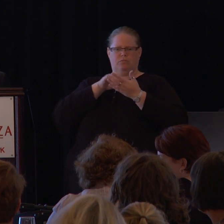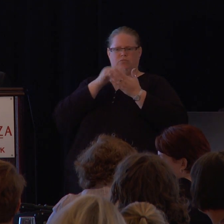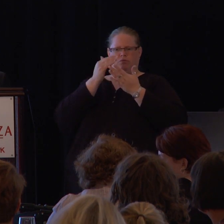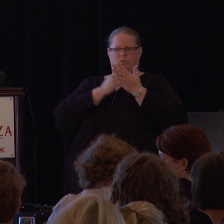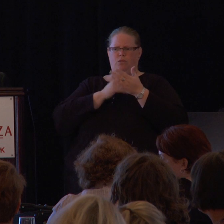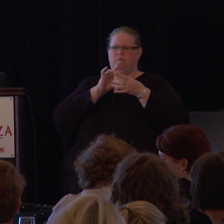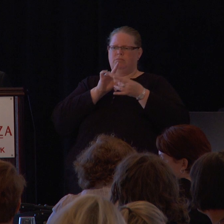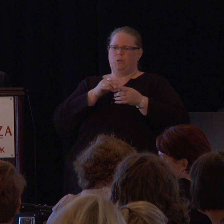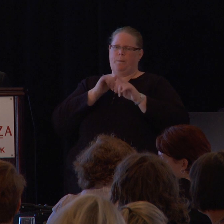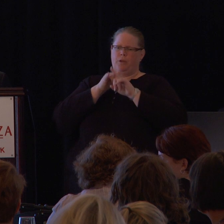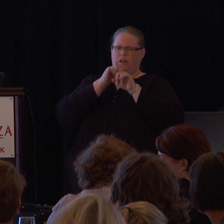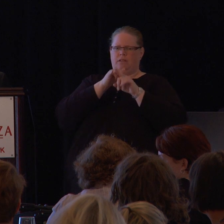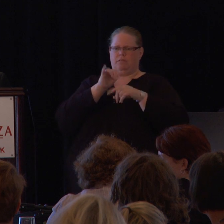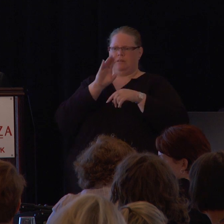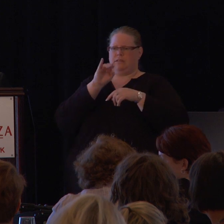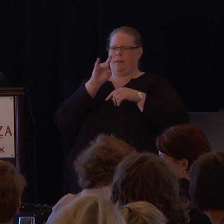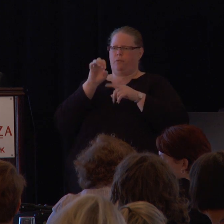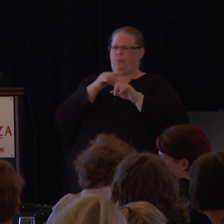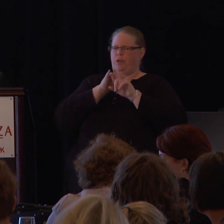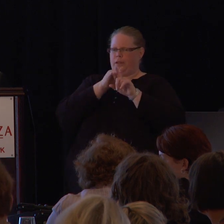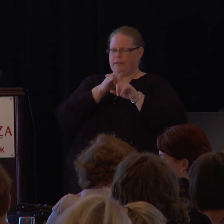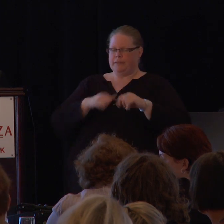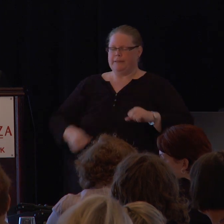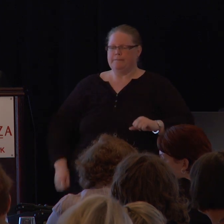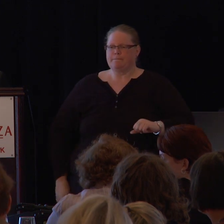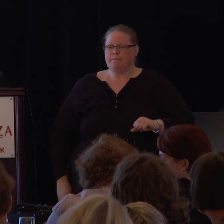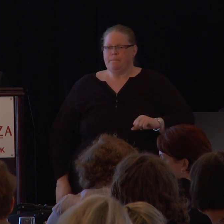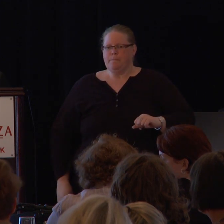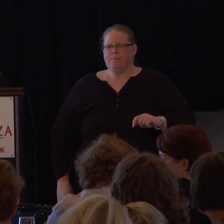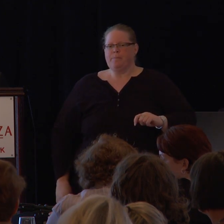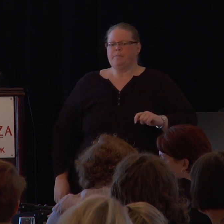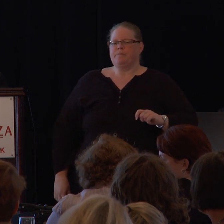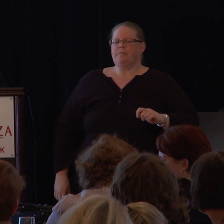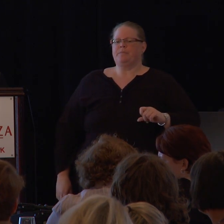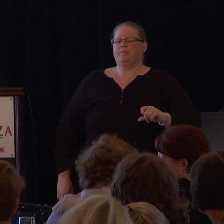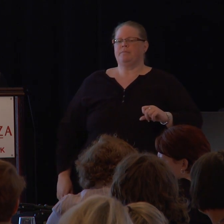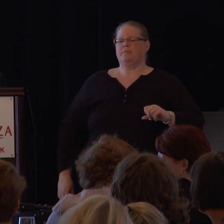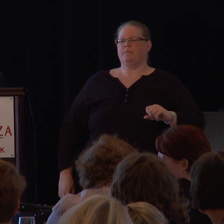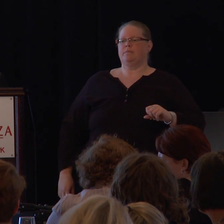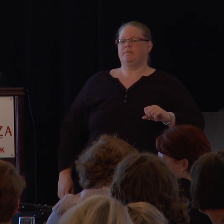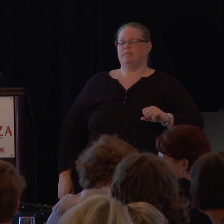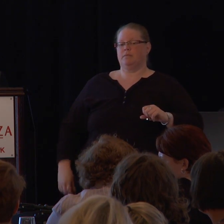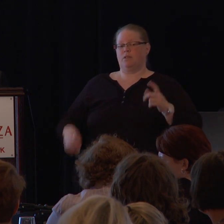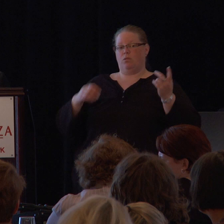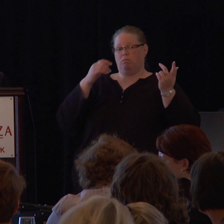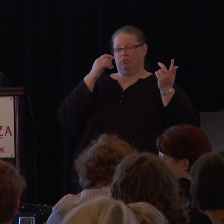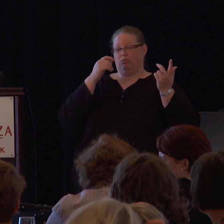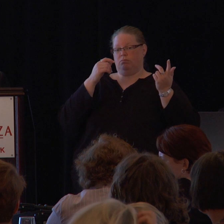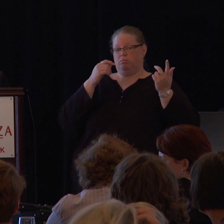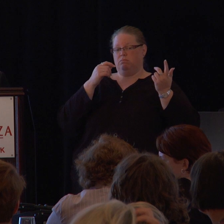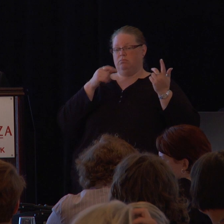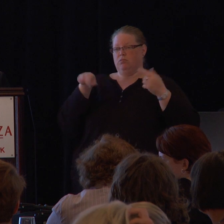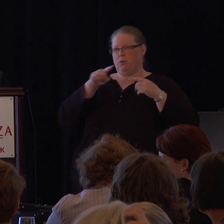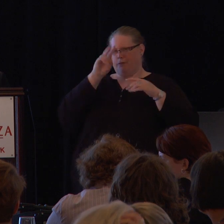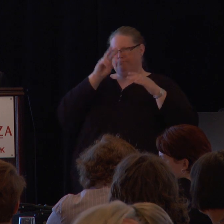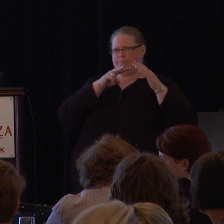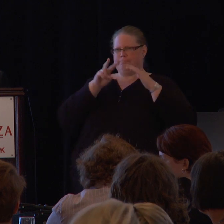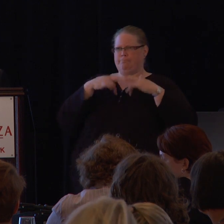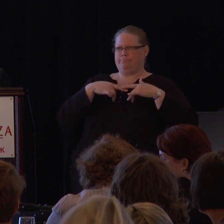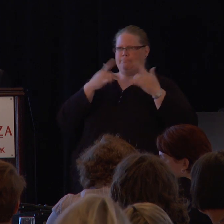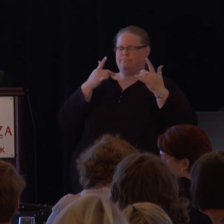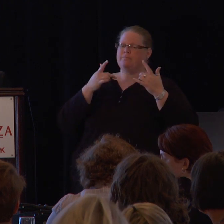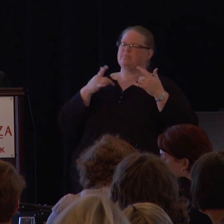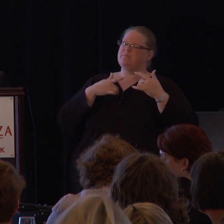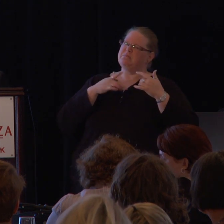cyberbullying. So anyway, that's the task. Just so you'll kind of have some sense of what's coming, I will probably speak